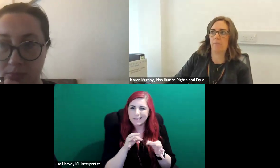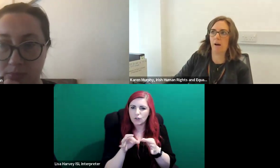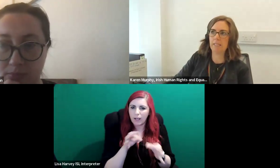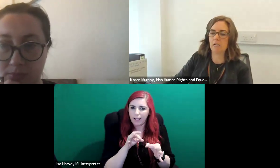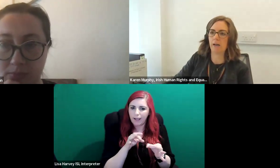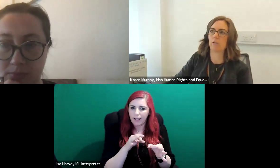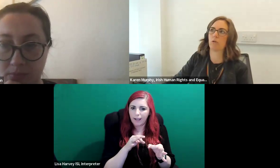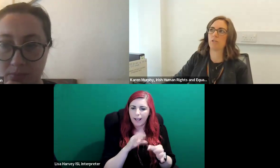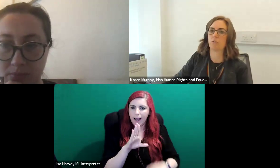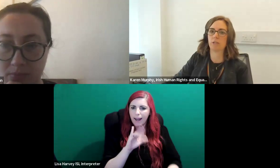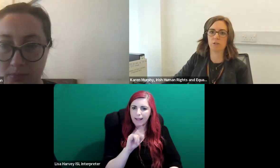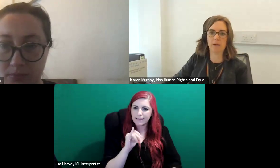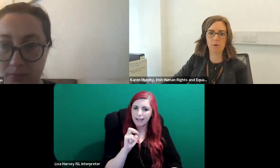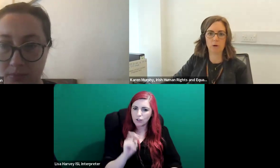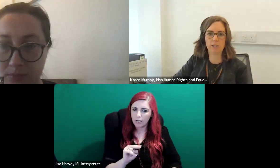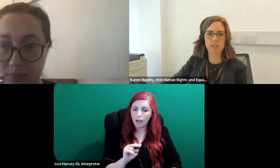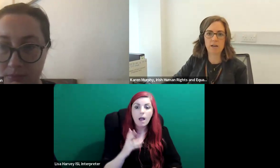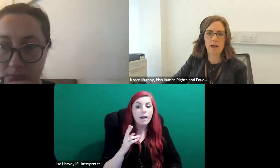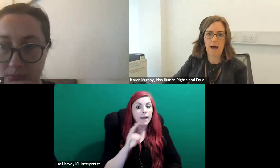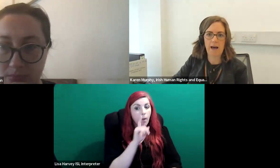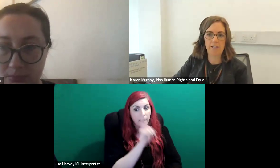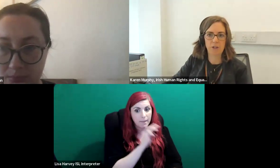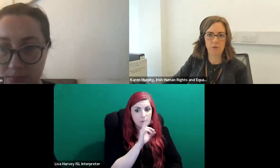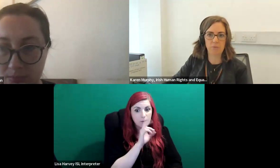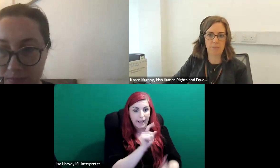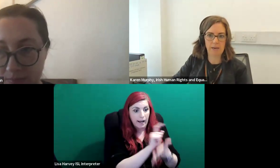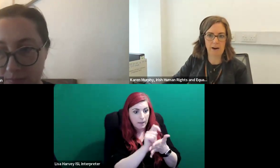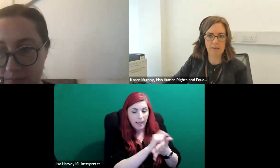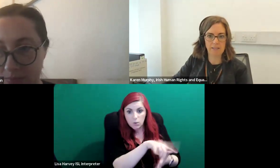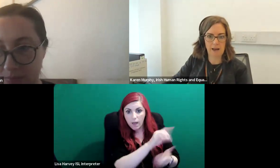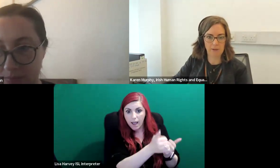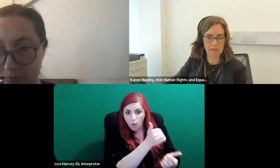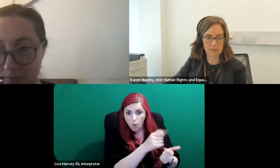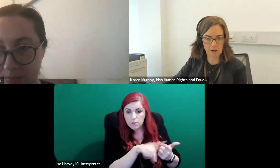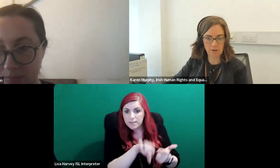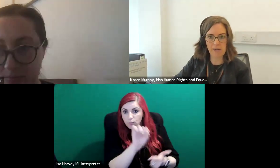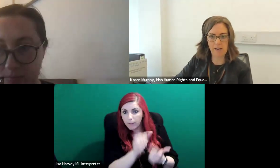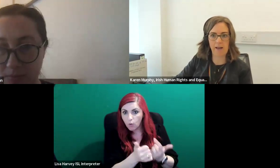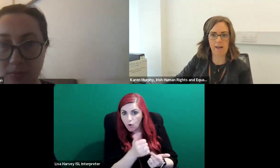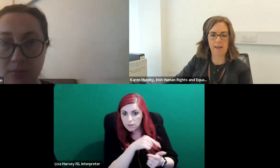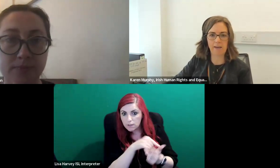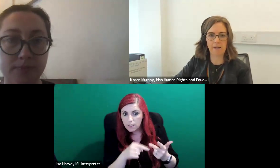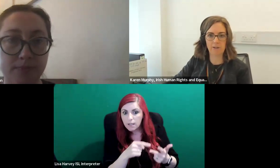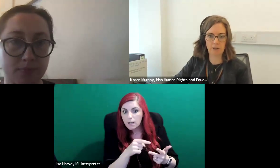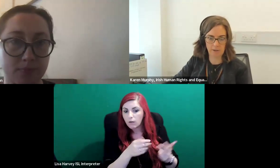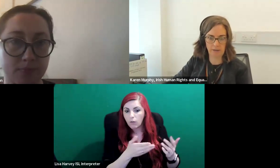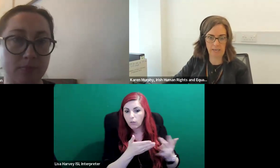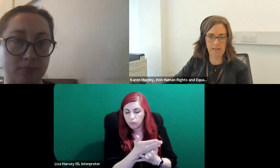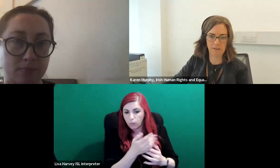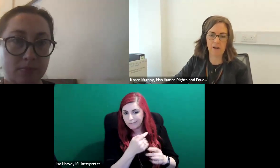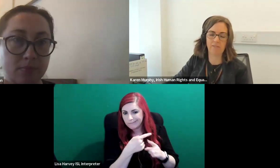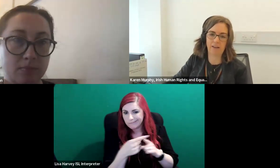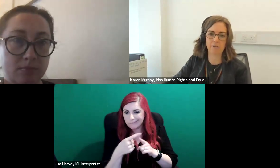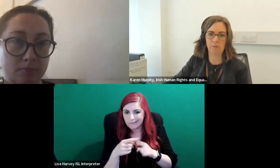So we can apply to the High Court or Supreme Court to appear as an amicus curiae in